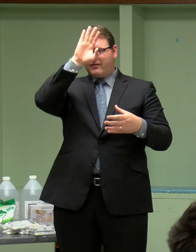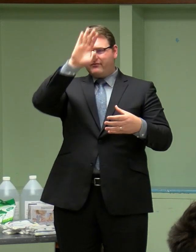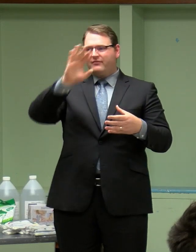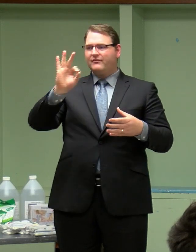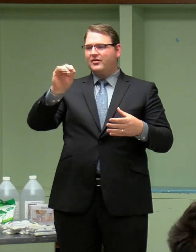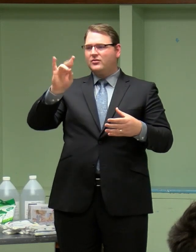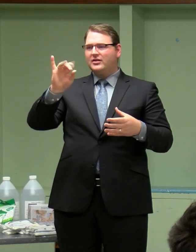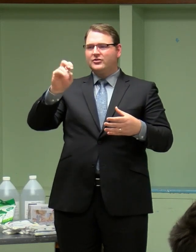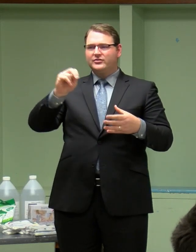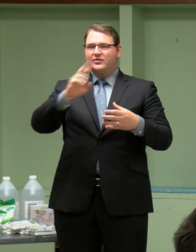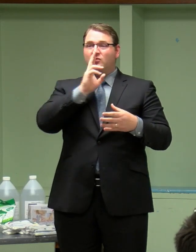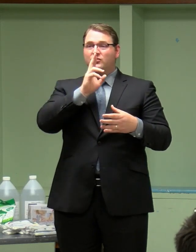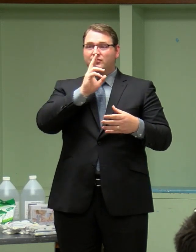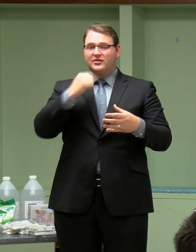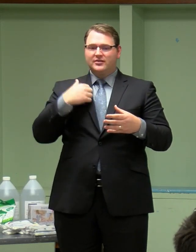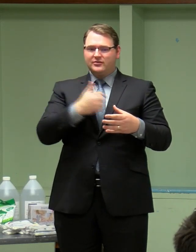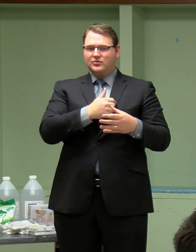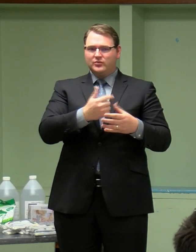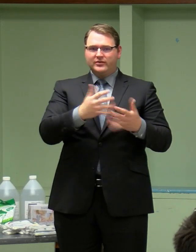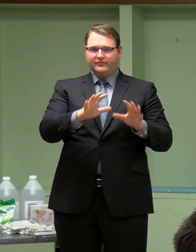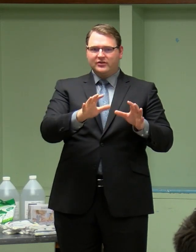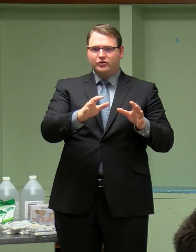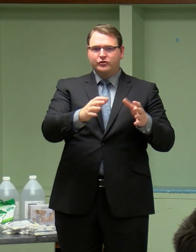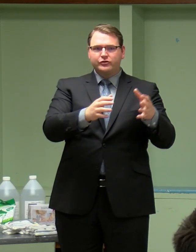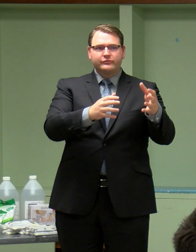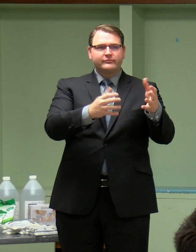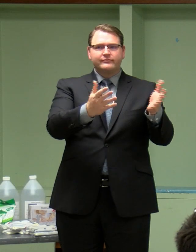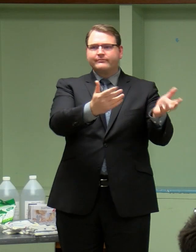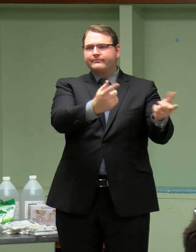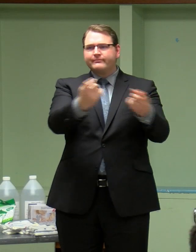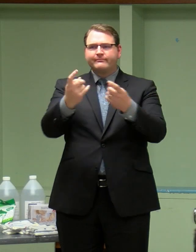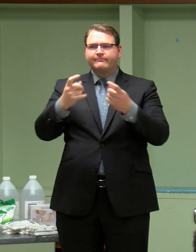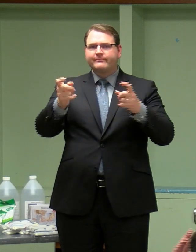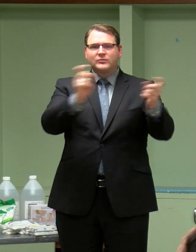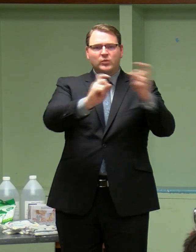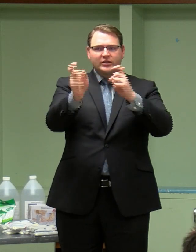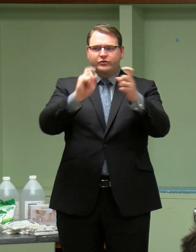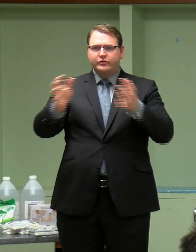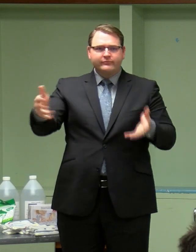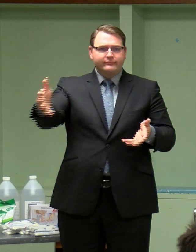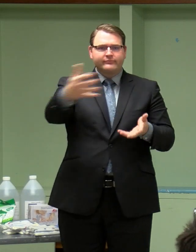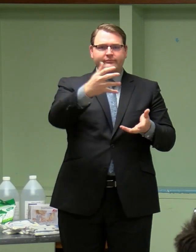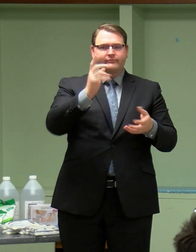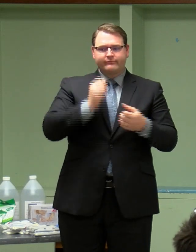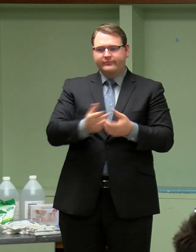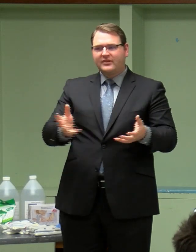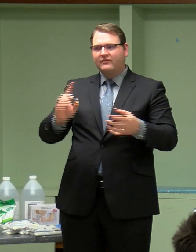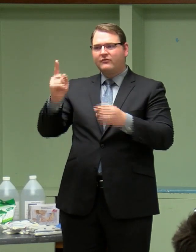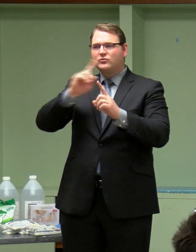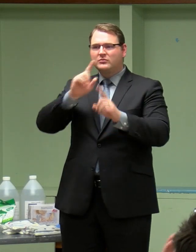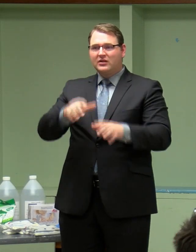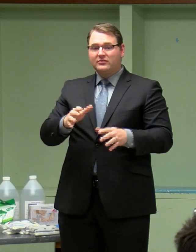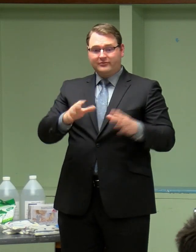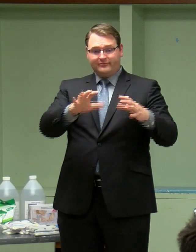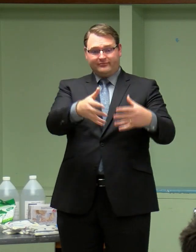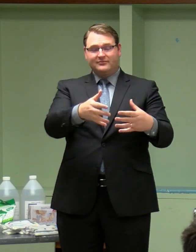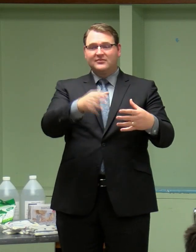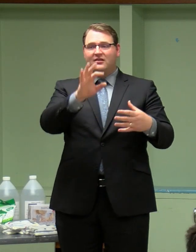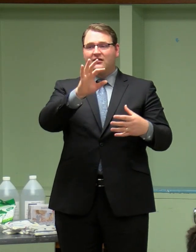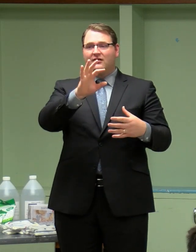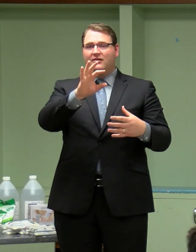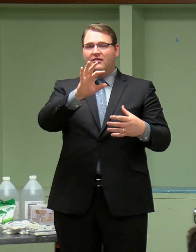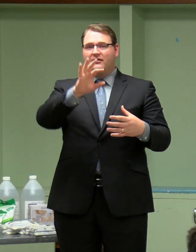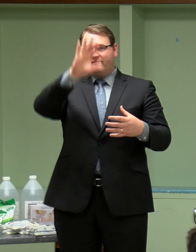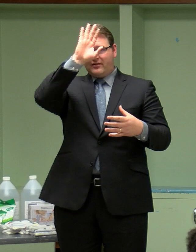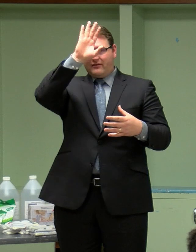to attain donations for the Houston Fire Department and first responders. The Firefighter Foundation of Houston, along with